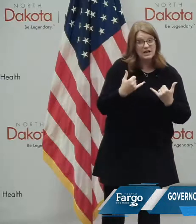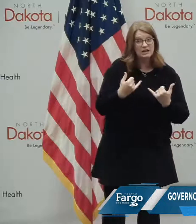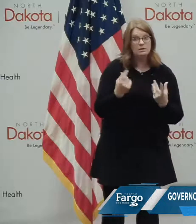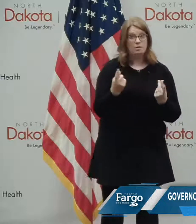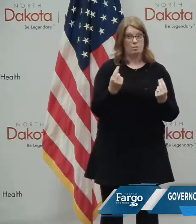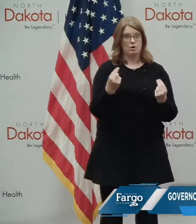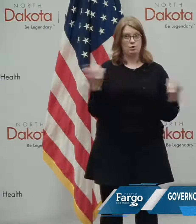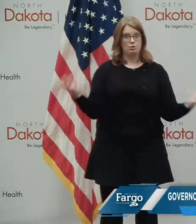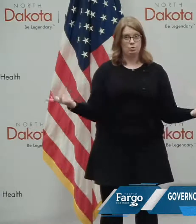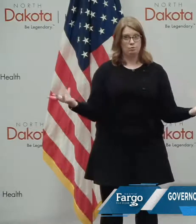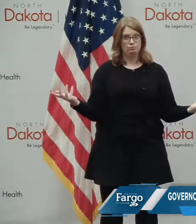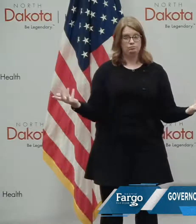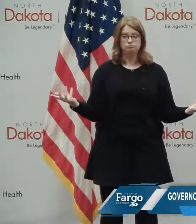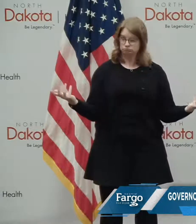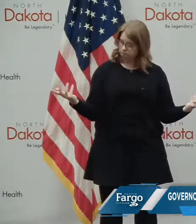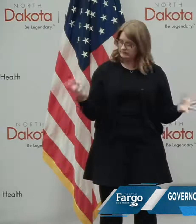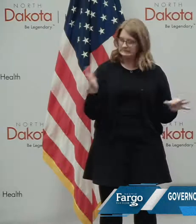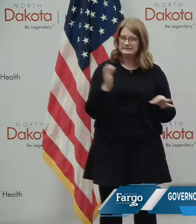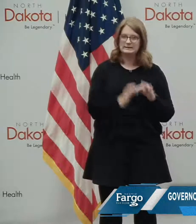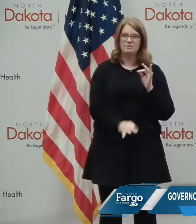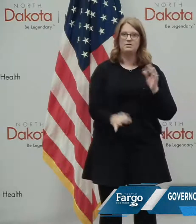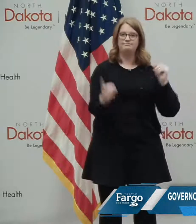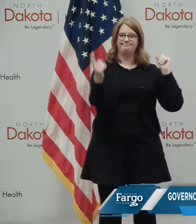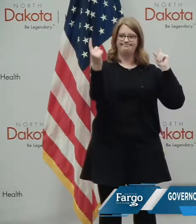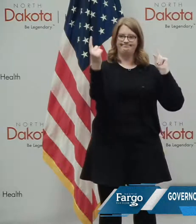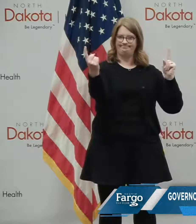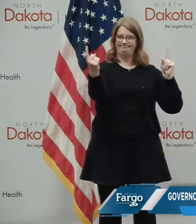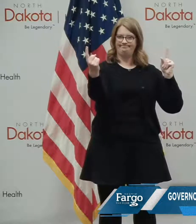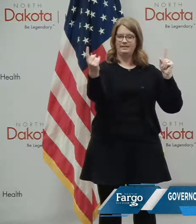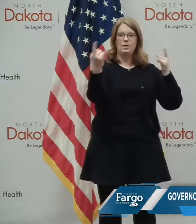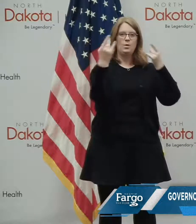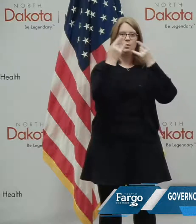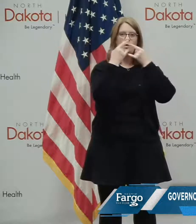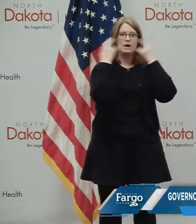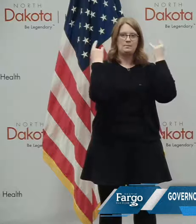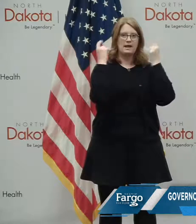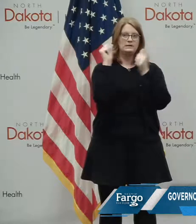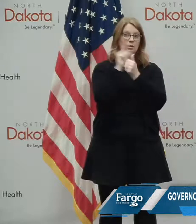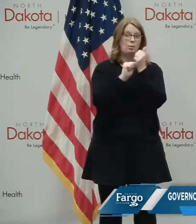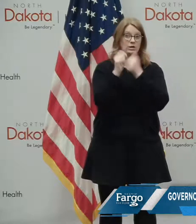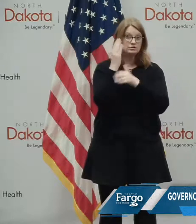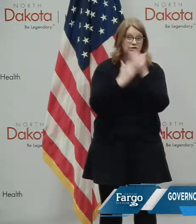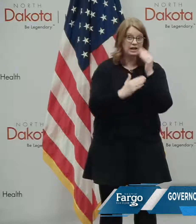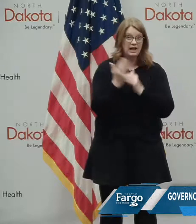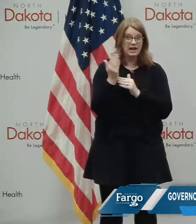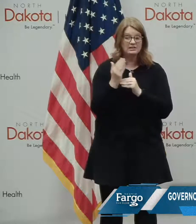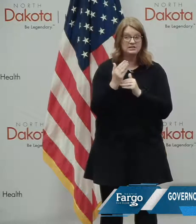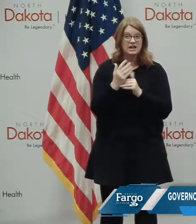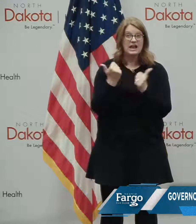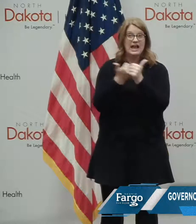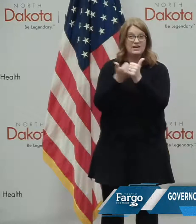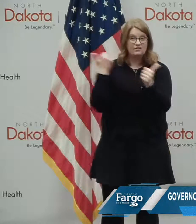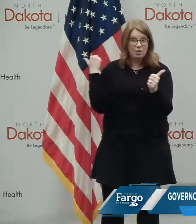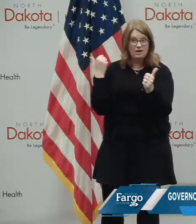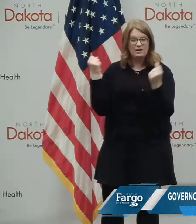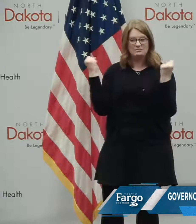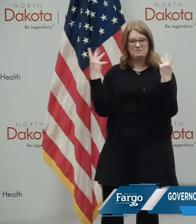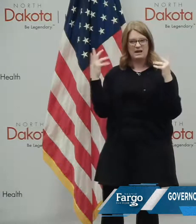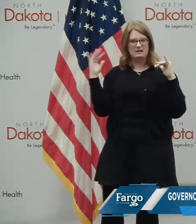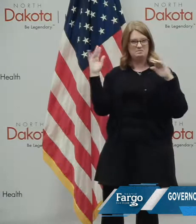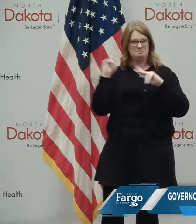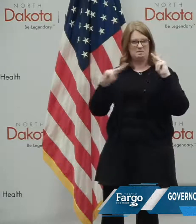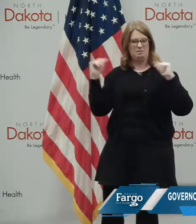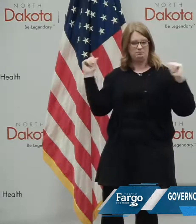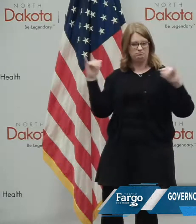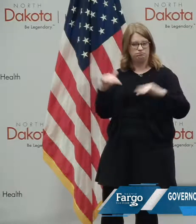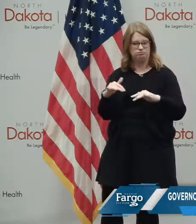can take, which include socially distancing, wearing a mask, washing your hands, avoiding large gatherings, because if you yourself